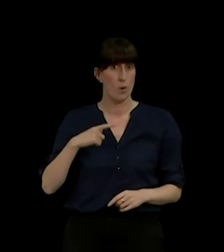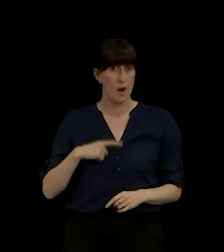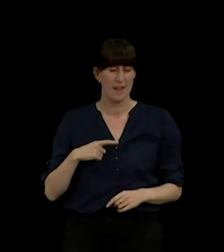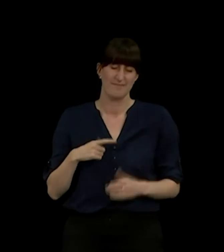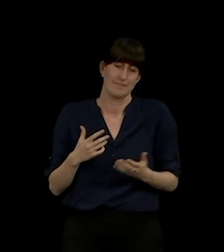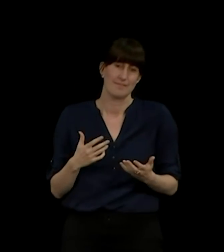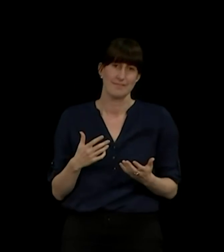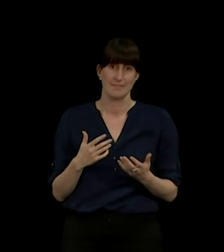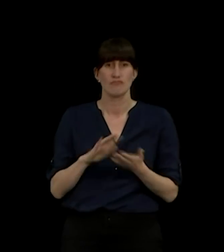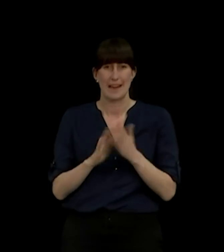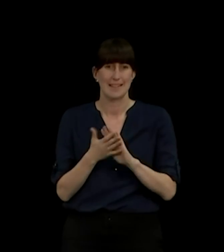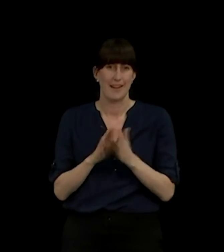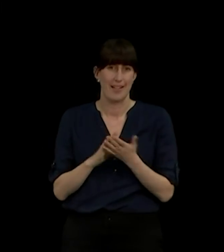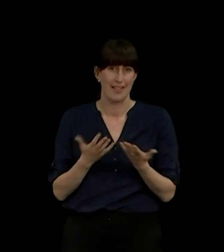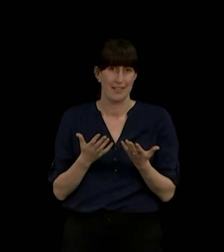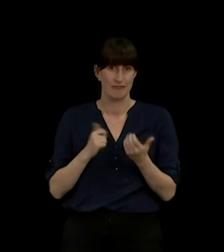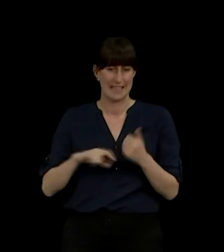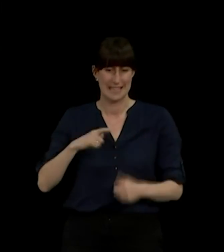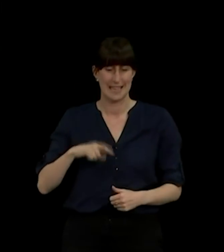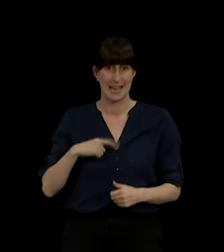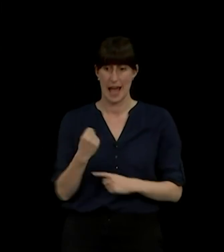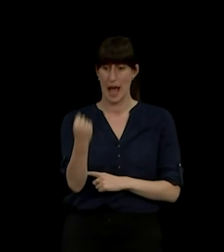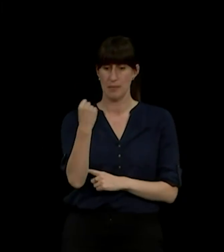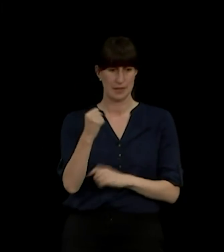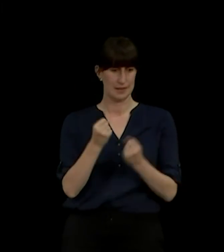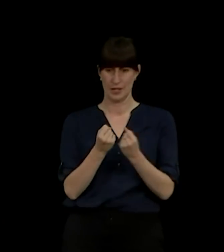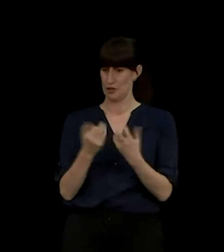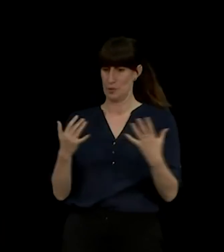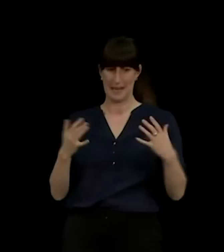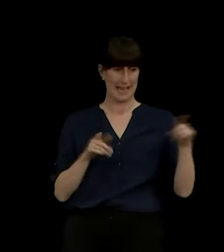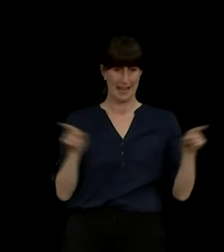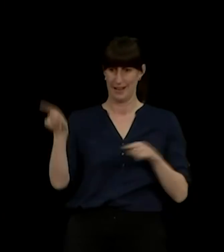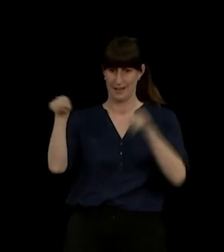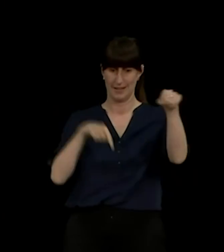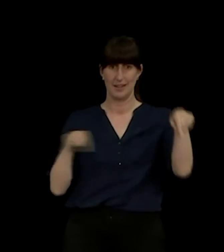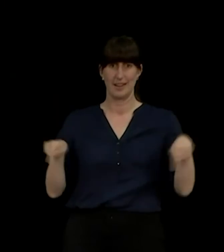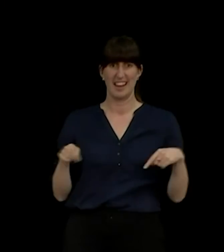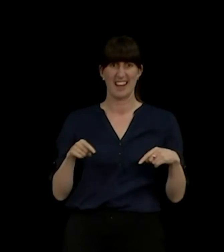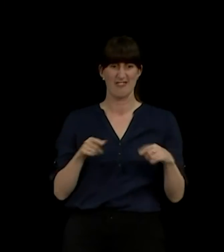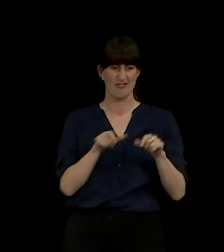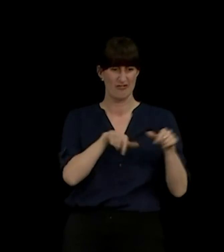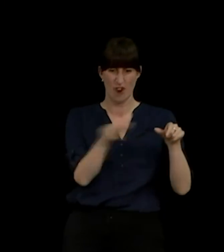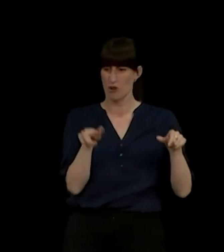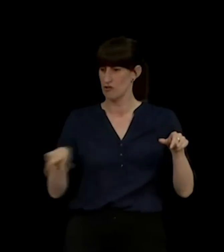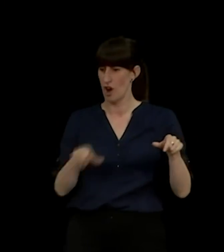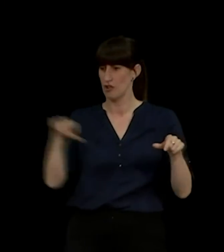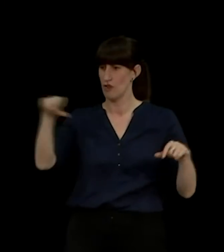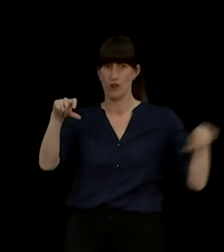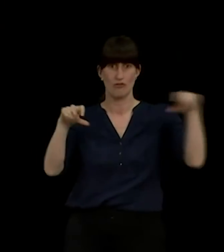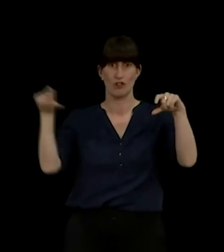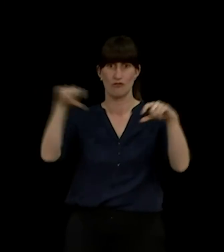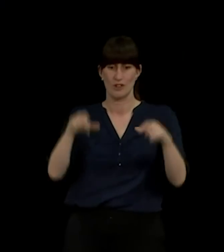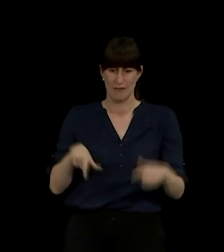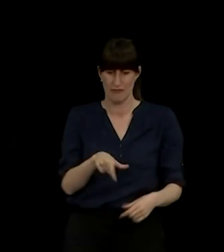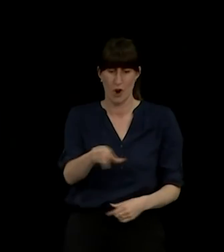a practical one. The Hamilton area simply has too many feeder roads for us to successfully